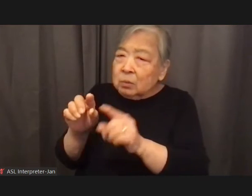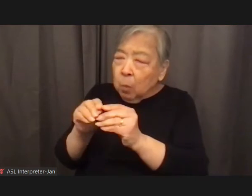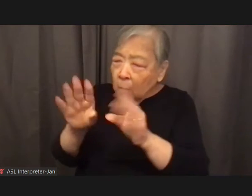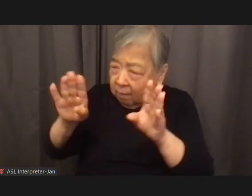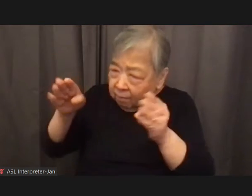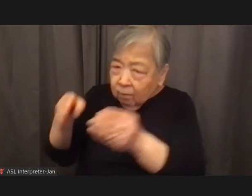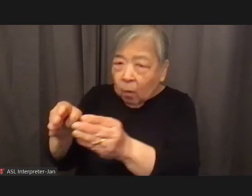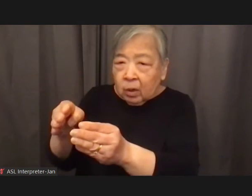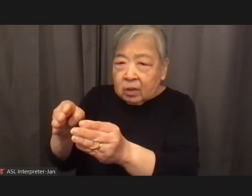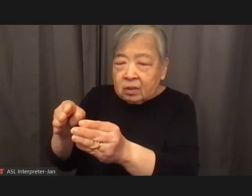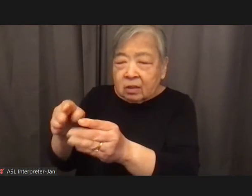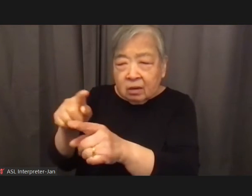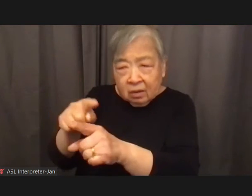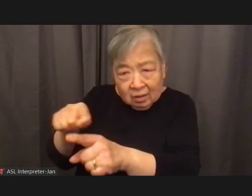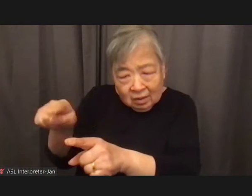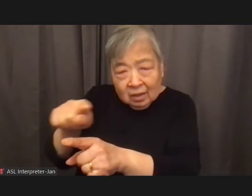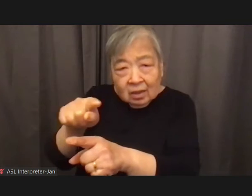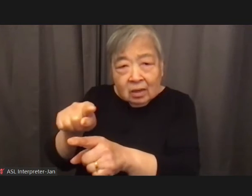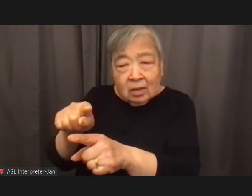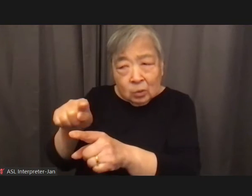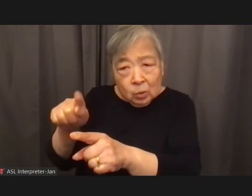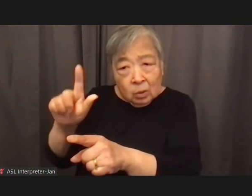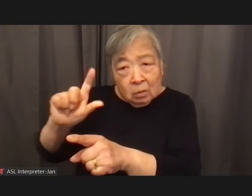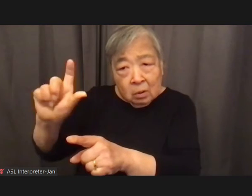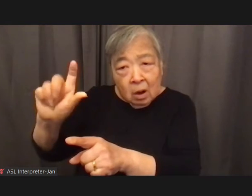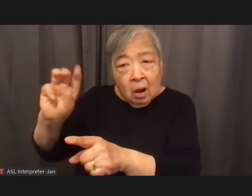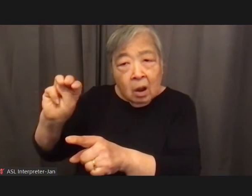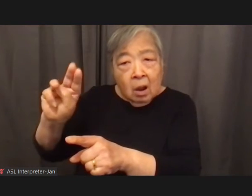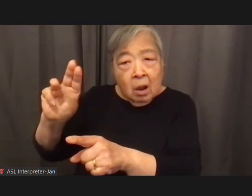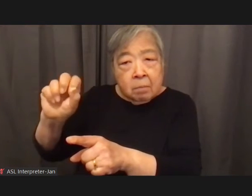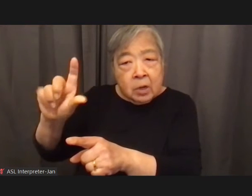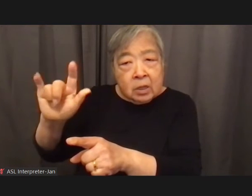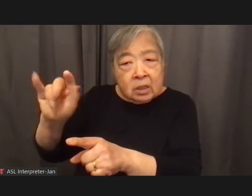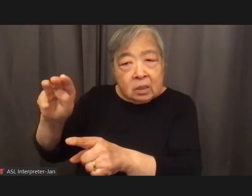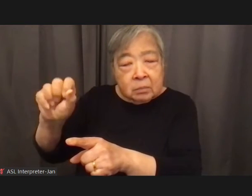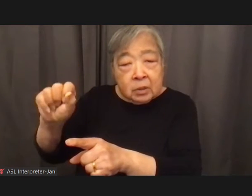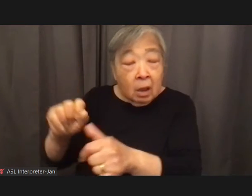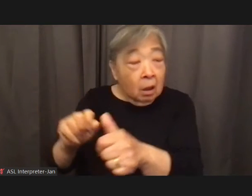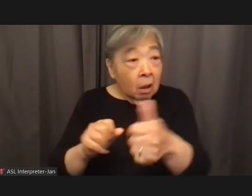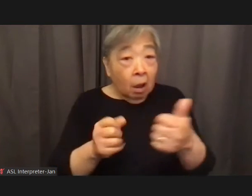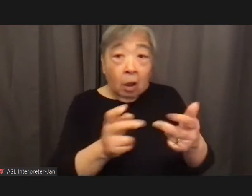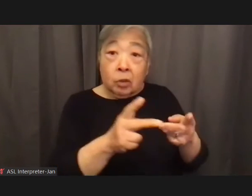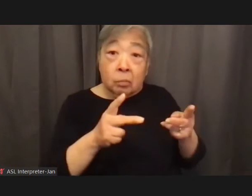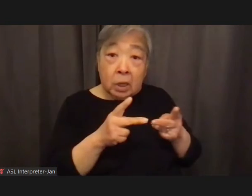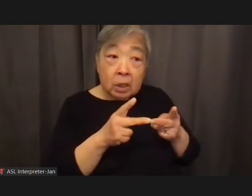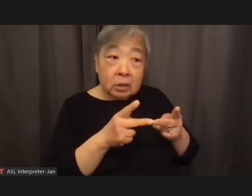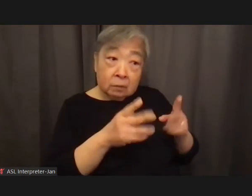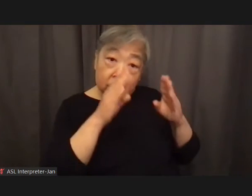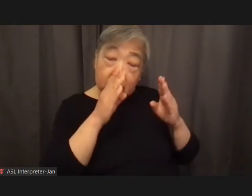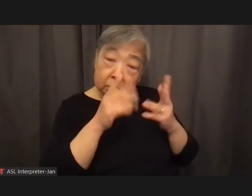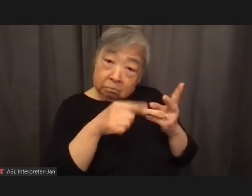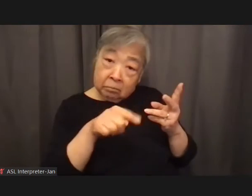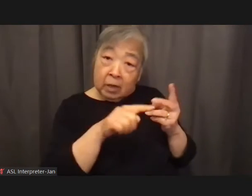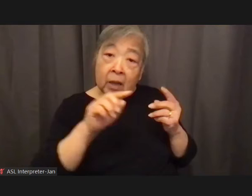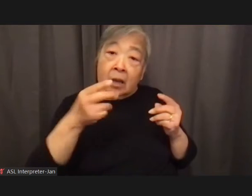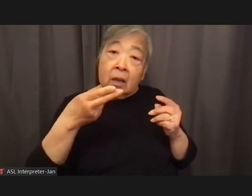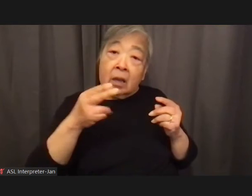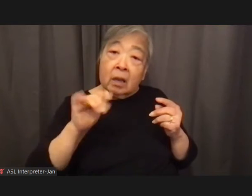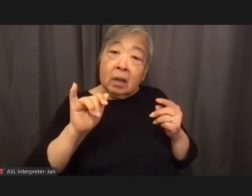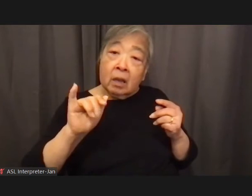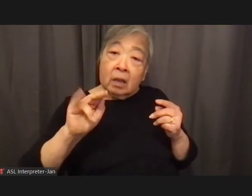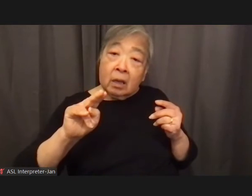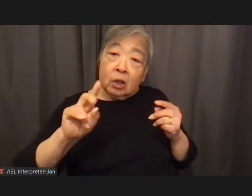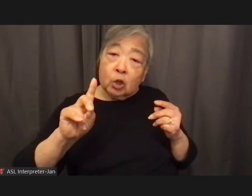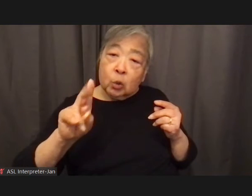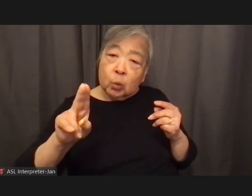and these were the Muslims. In other places, they were Hindus. So this in between